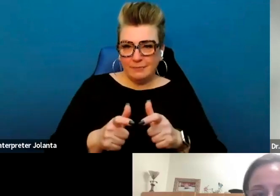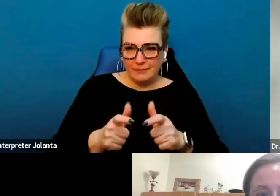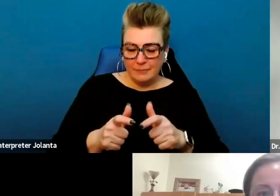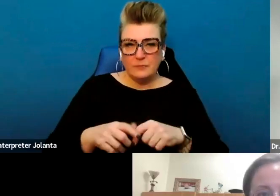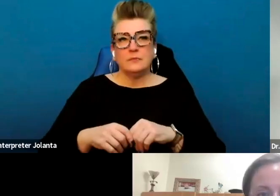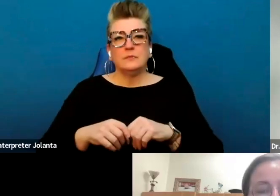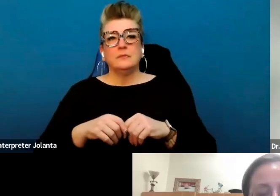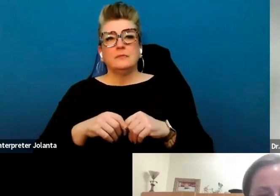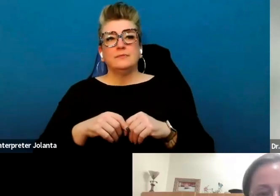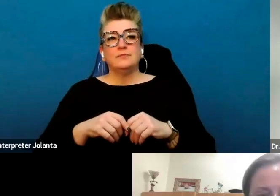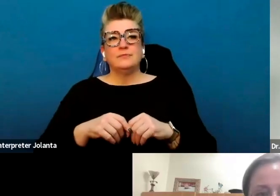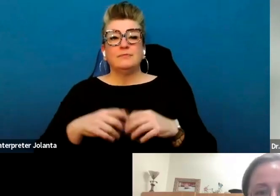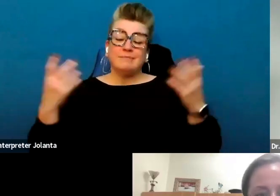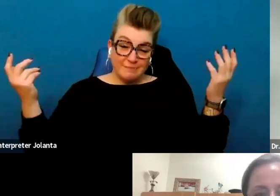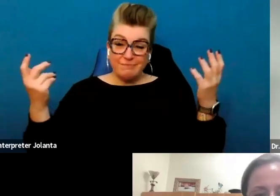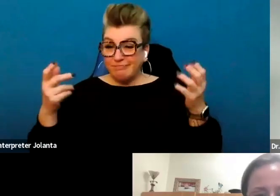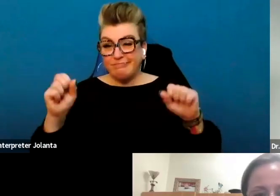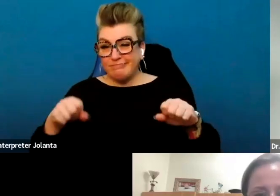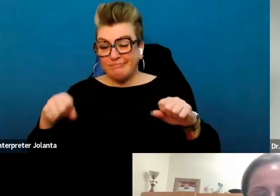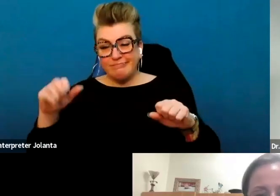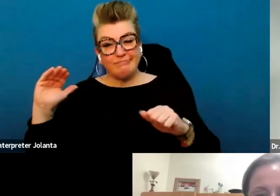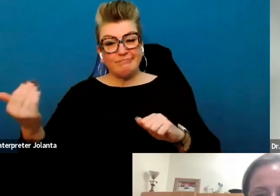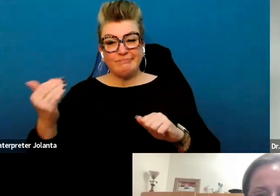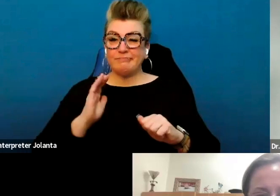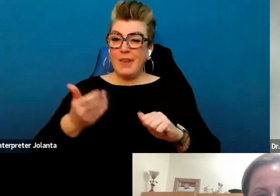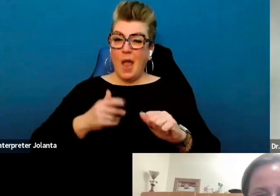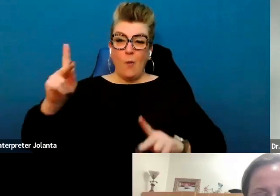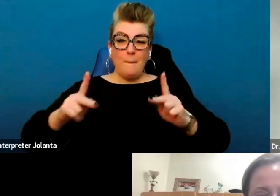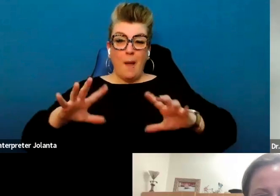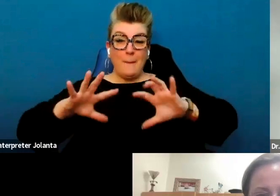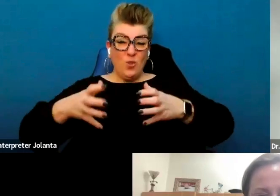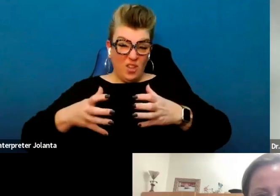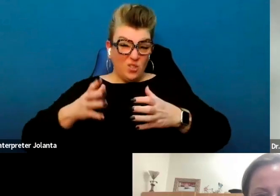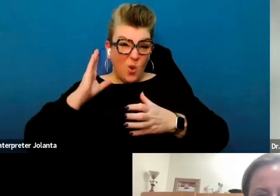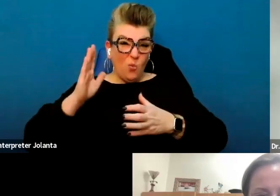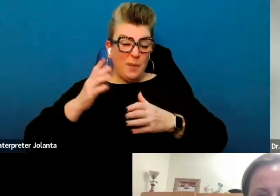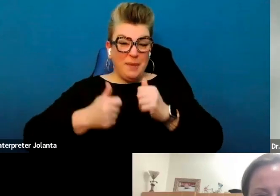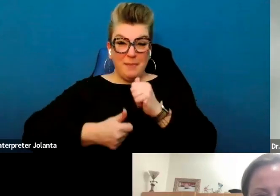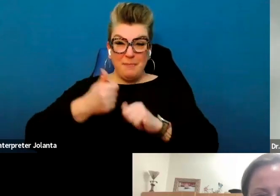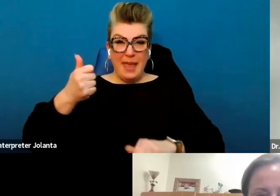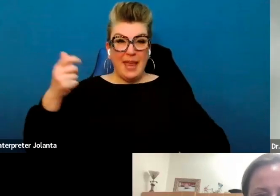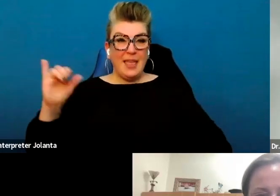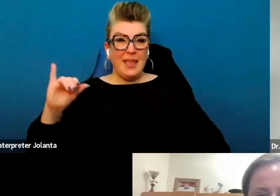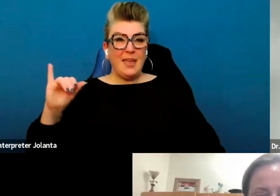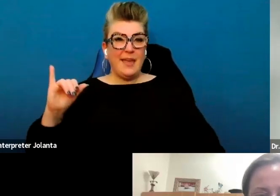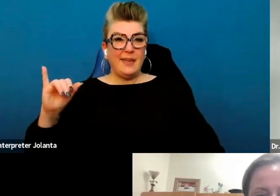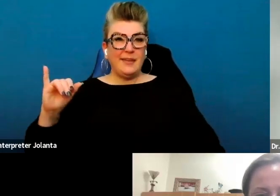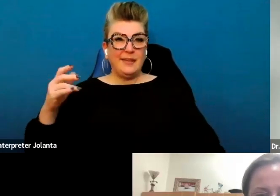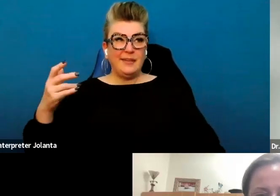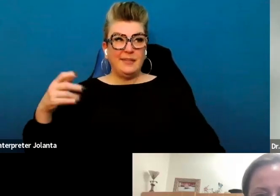And yeah, so it seems like our population is going to be mainly like